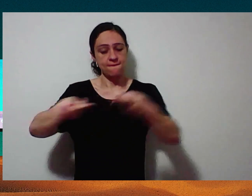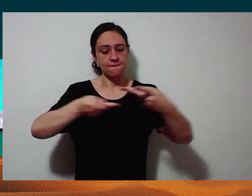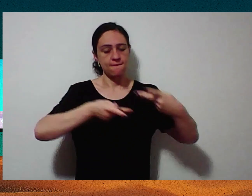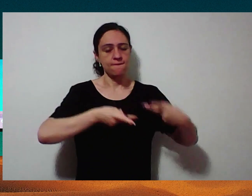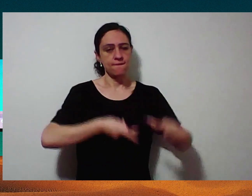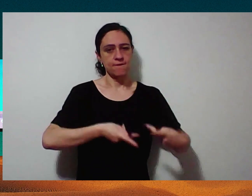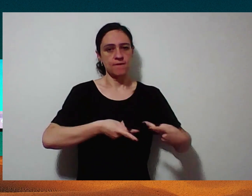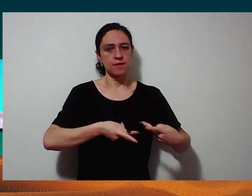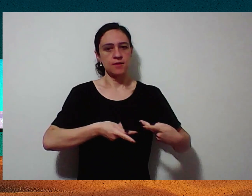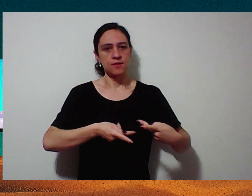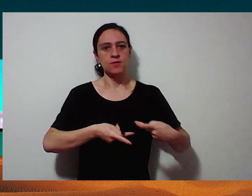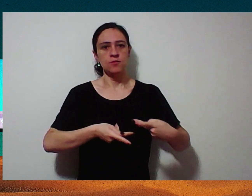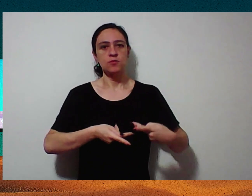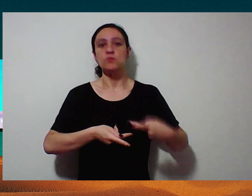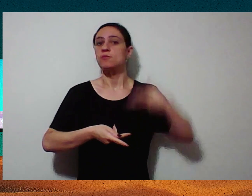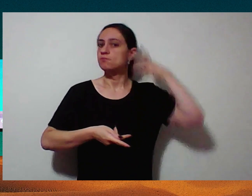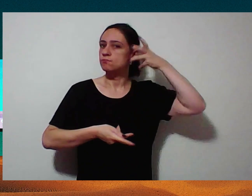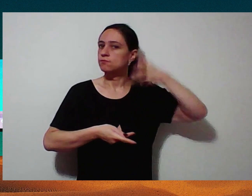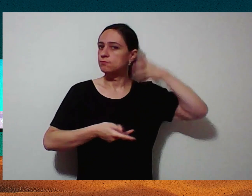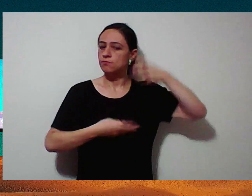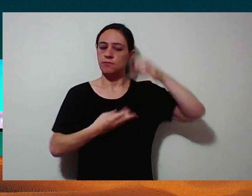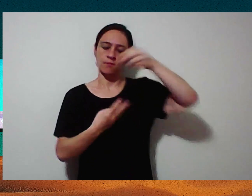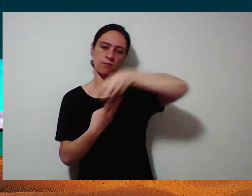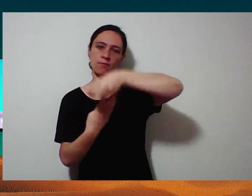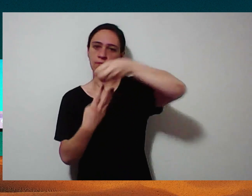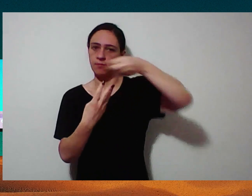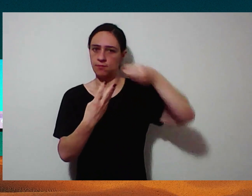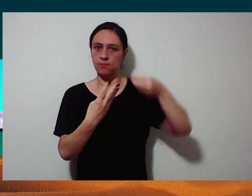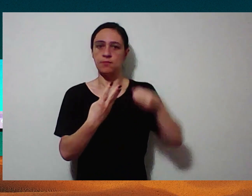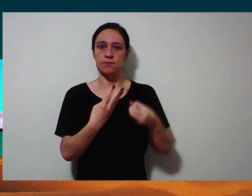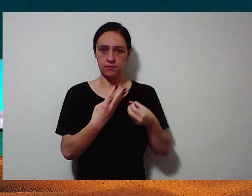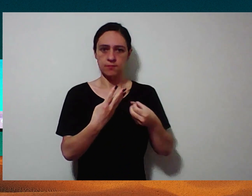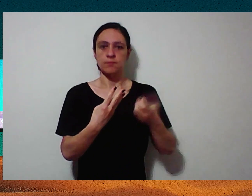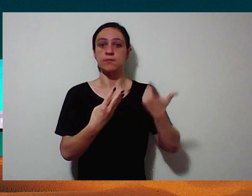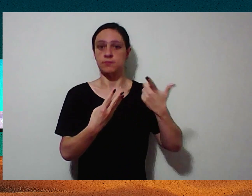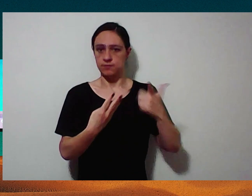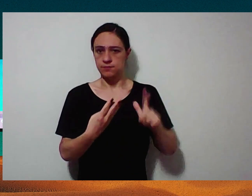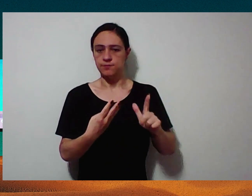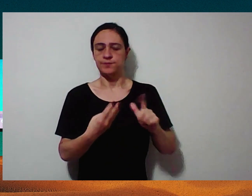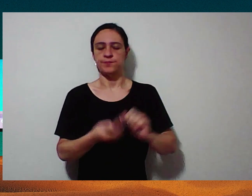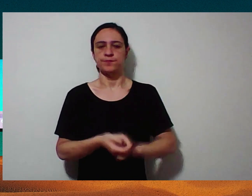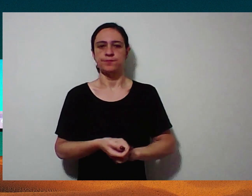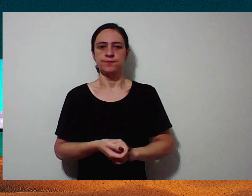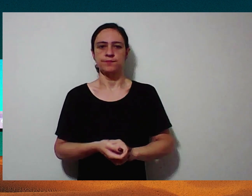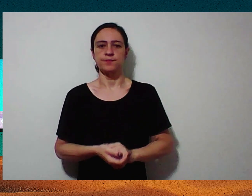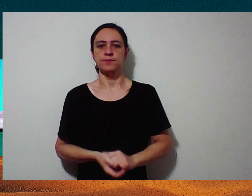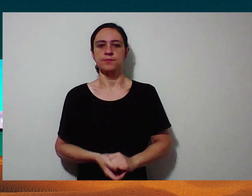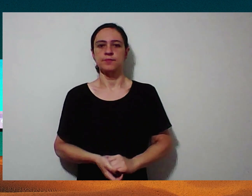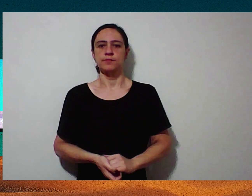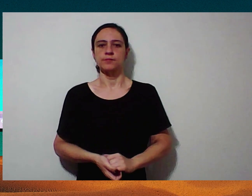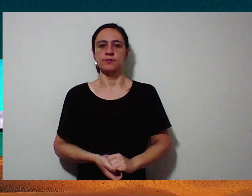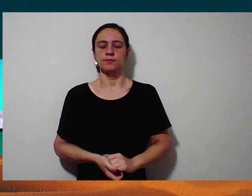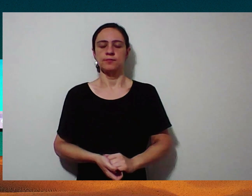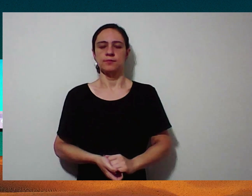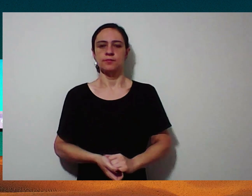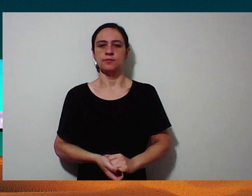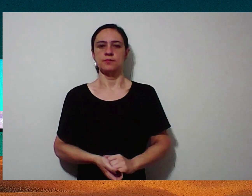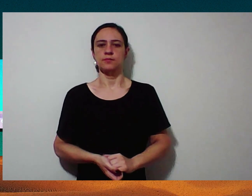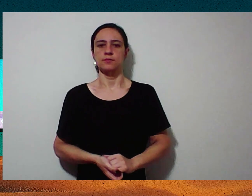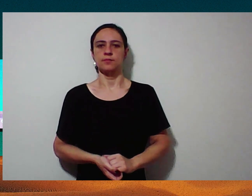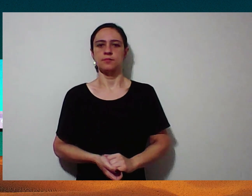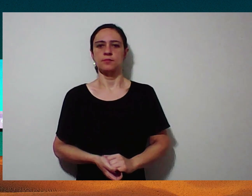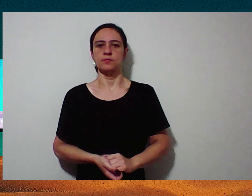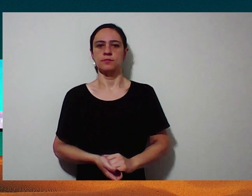uma transmissão do Instituto Vida para Todos. Dear brothers and sisters who are following us, be